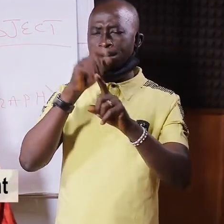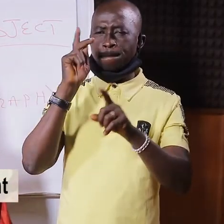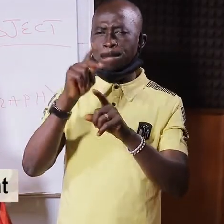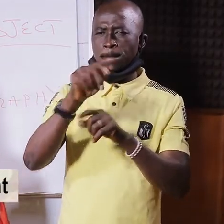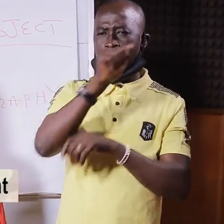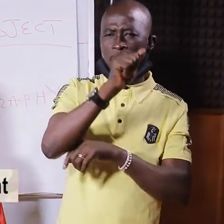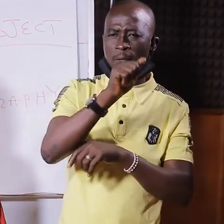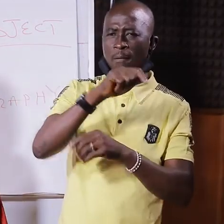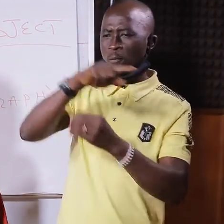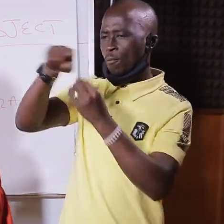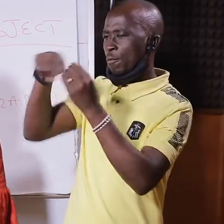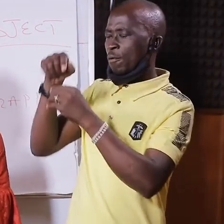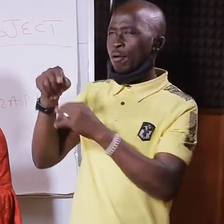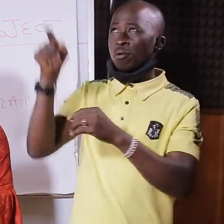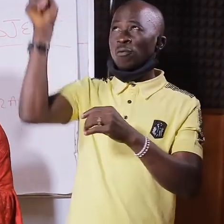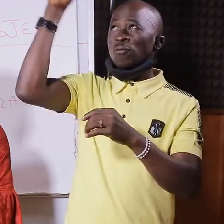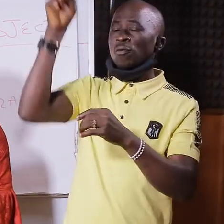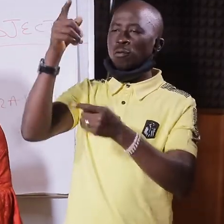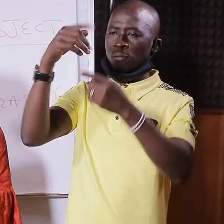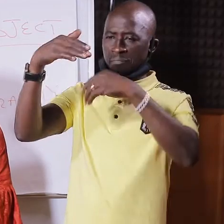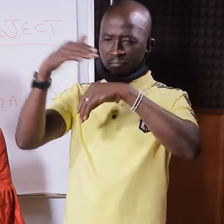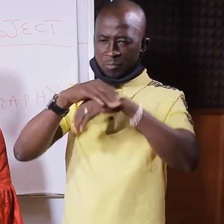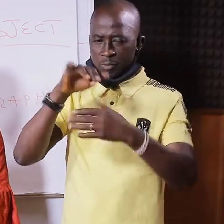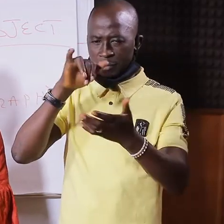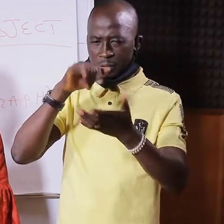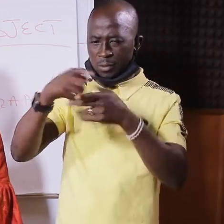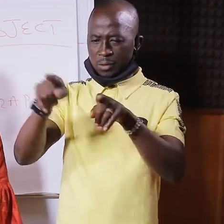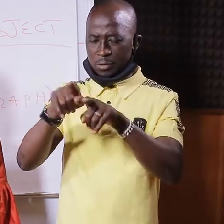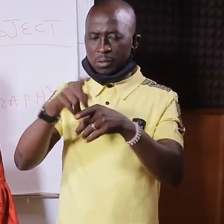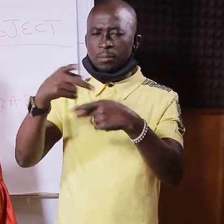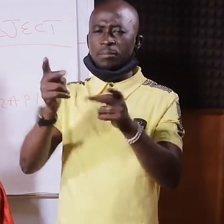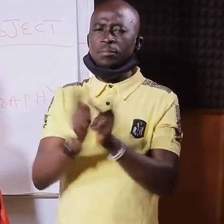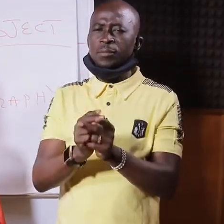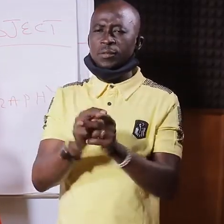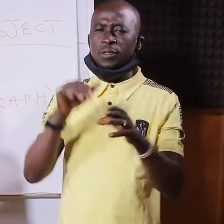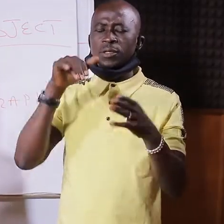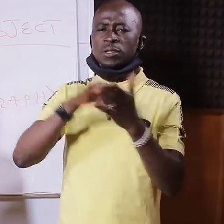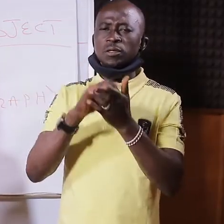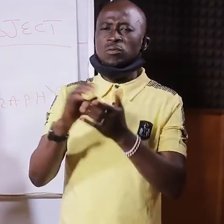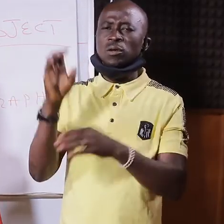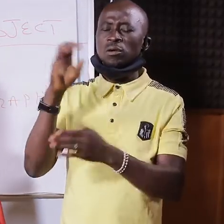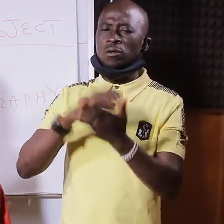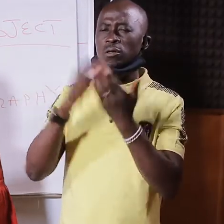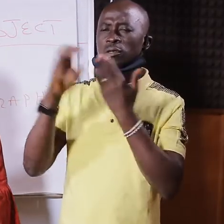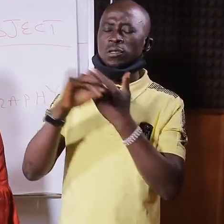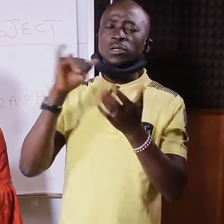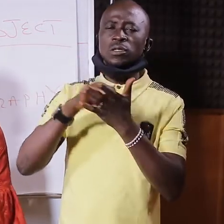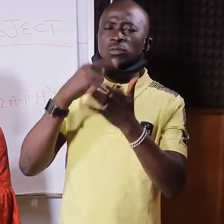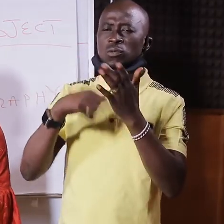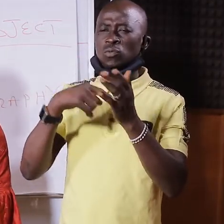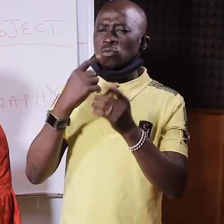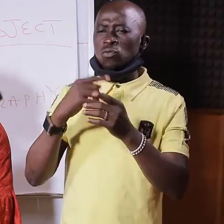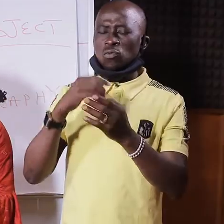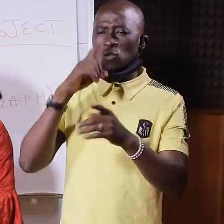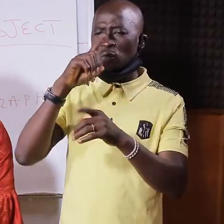and go around the sun and come back to that point A. And in our calendar, that is what we call 1 year. According